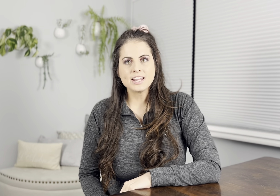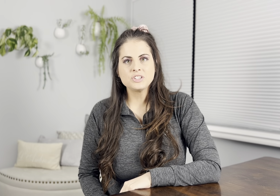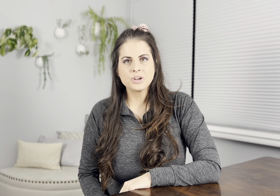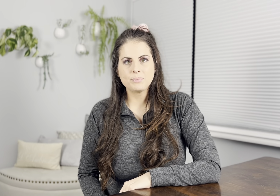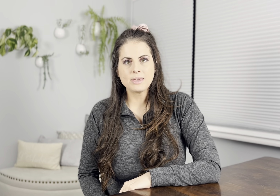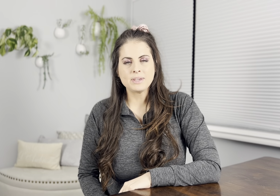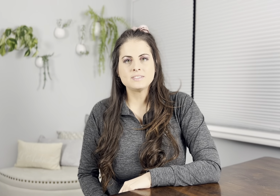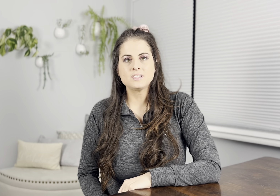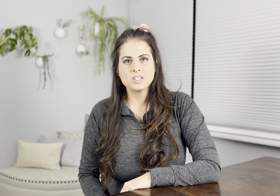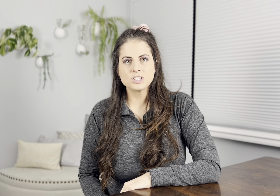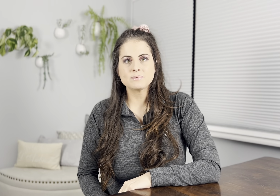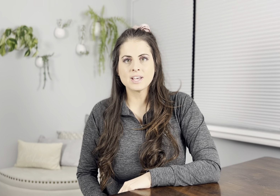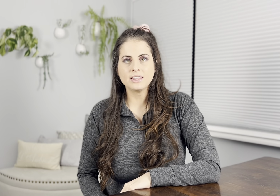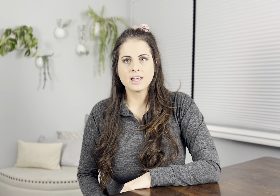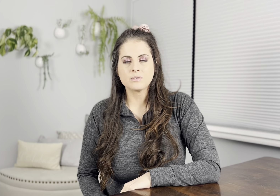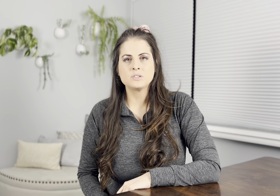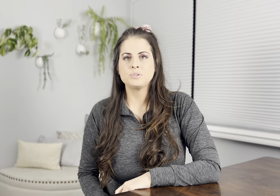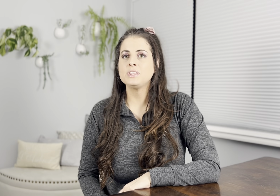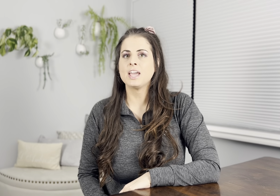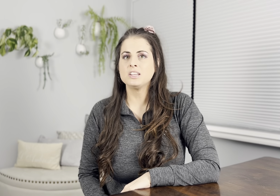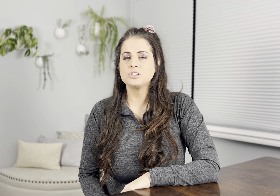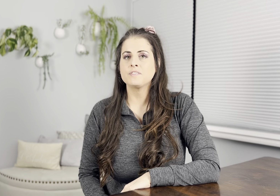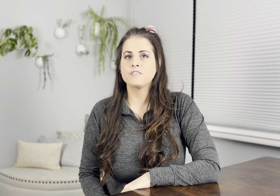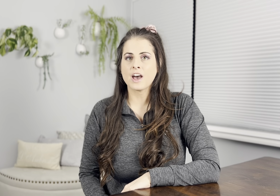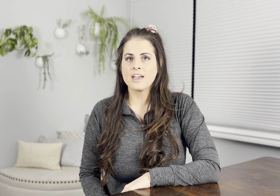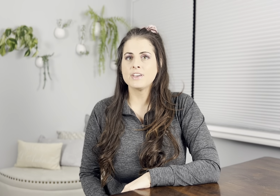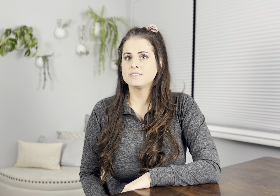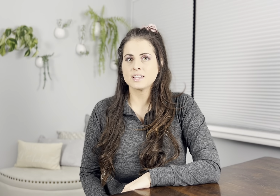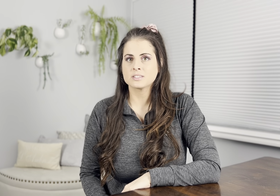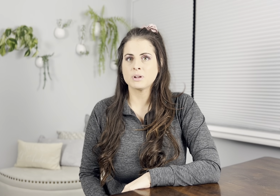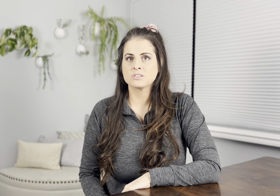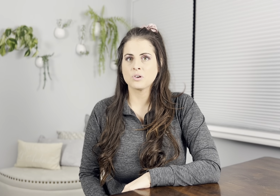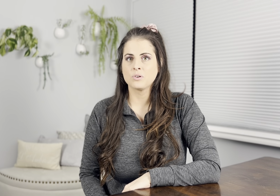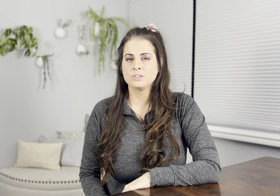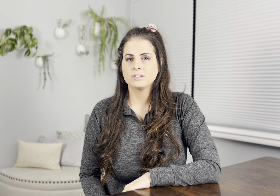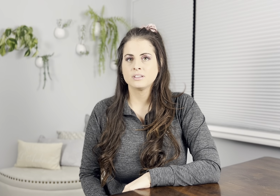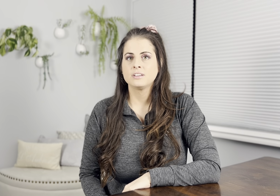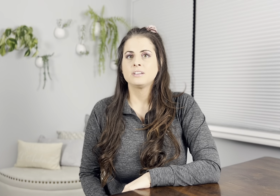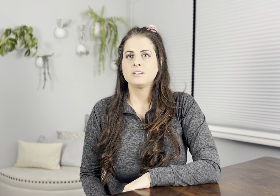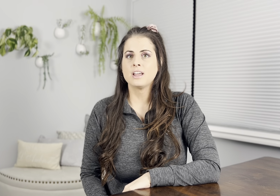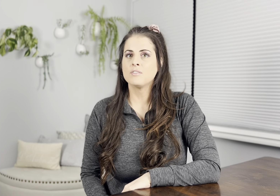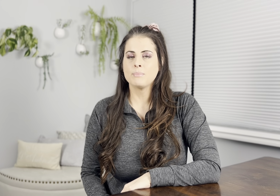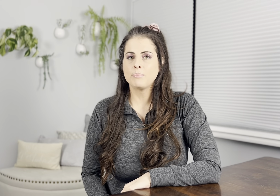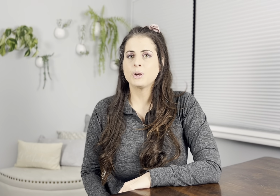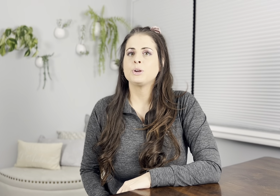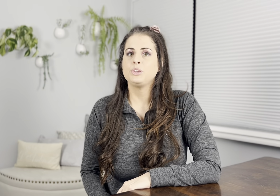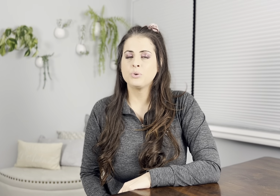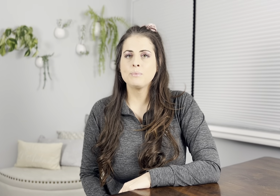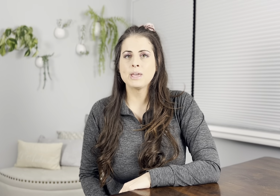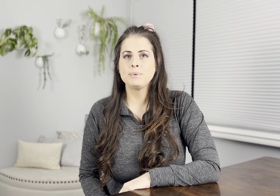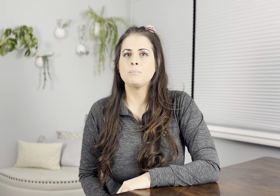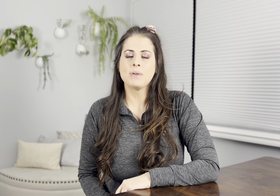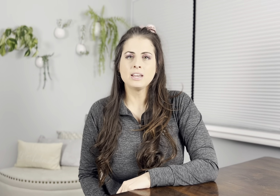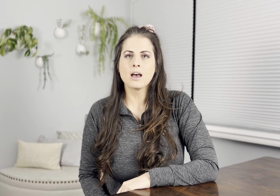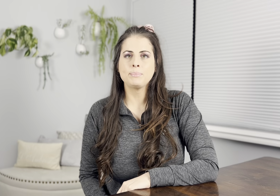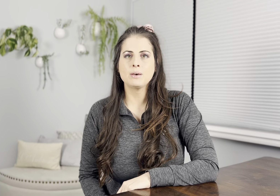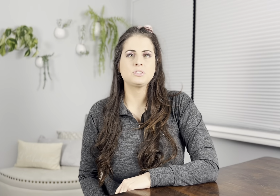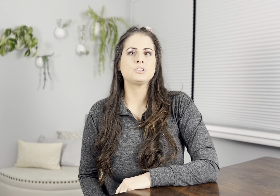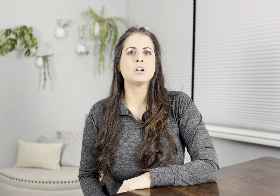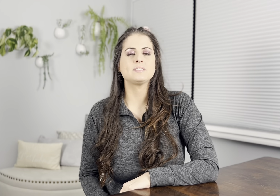to your baby to teach them sign language between the ages of 5 and 6 months old. Now remember, your baby may not be able to start